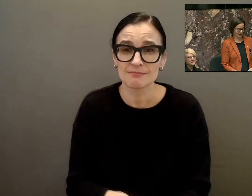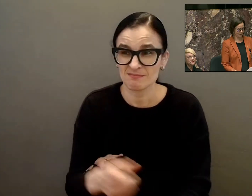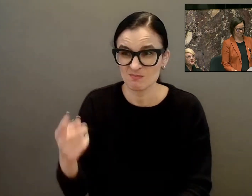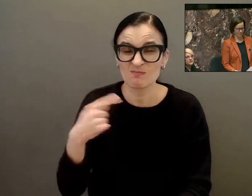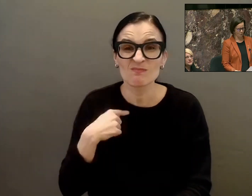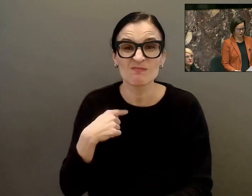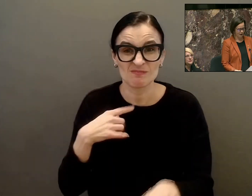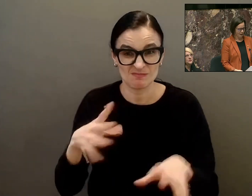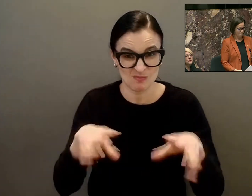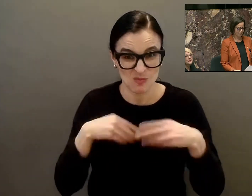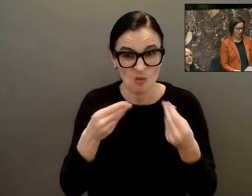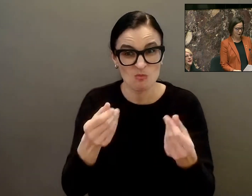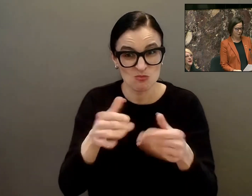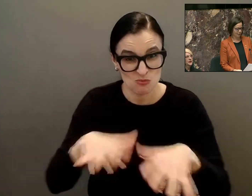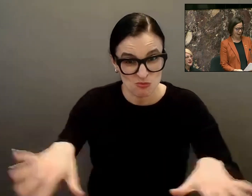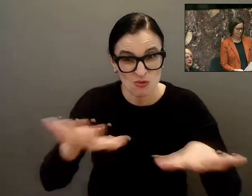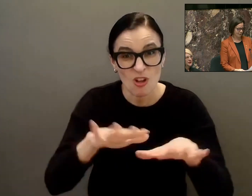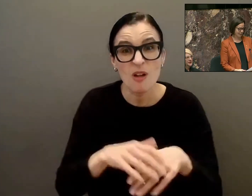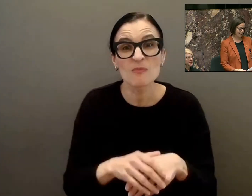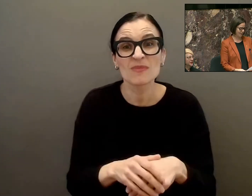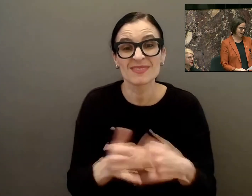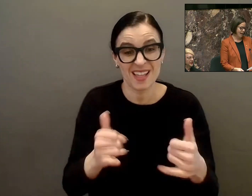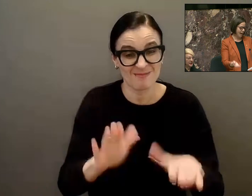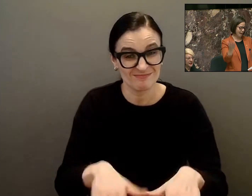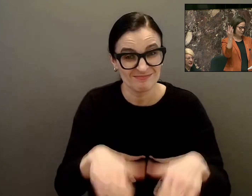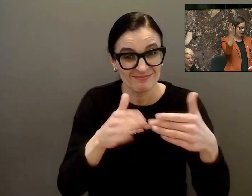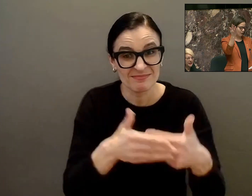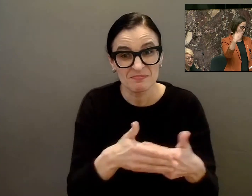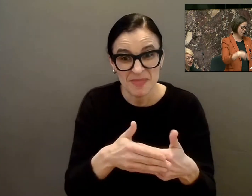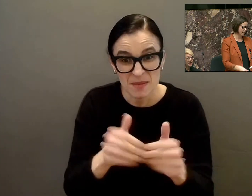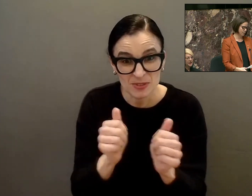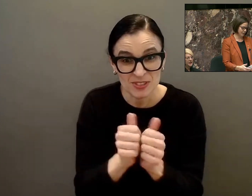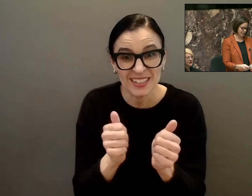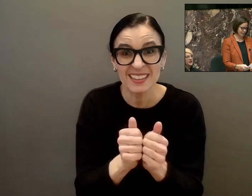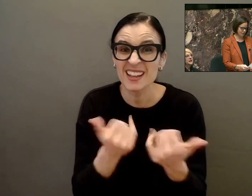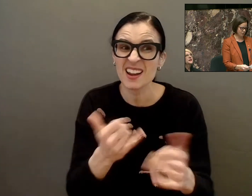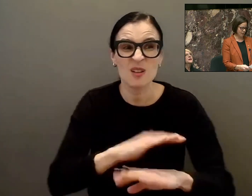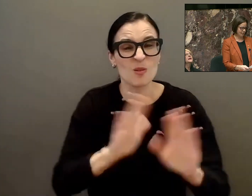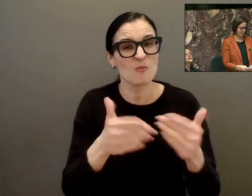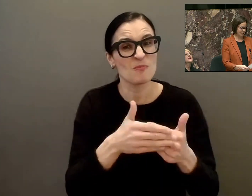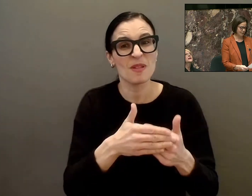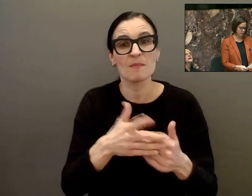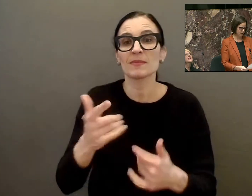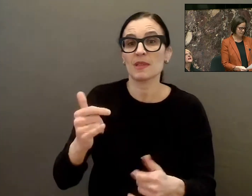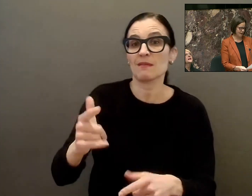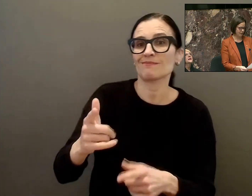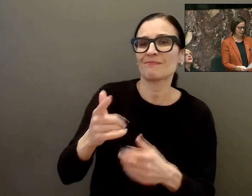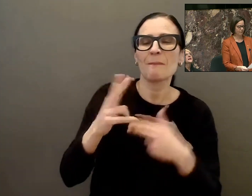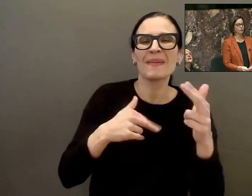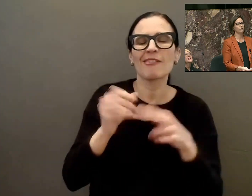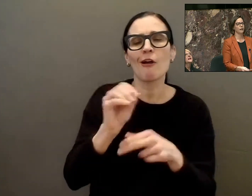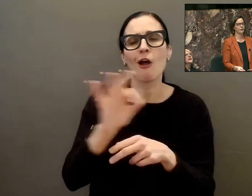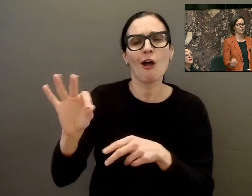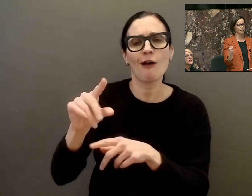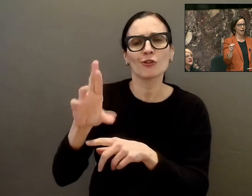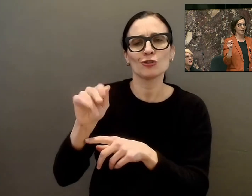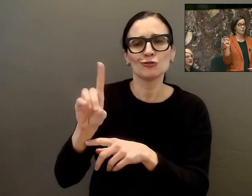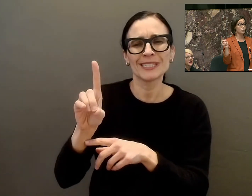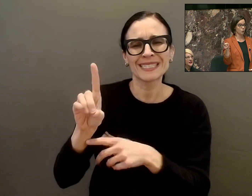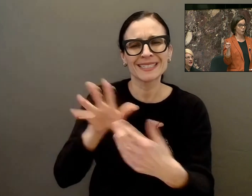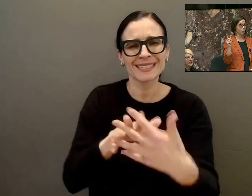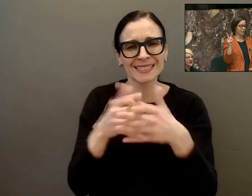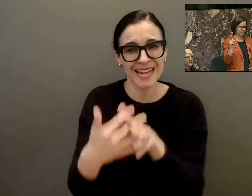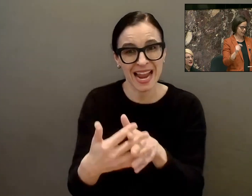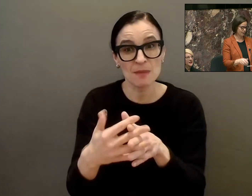now babies anymore, building off-grid cabins together. And when Colin was in his 20s, he circumnavigated Vancouver Island in a